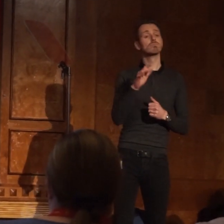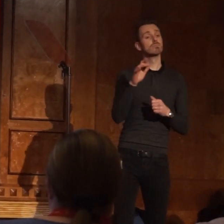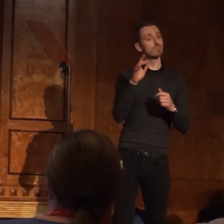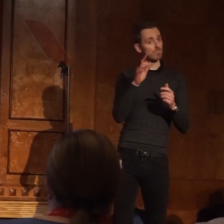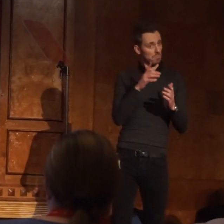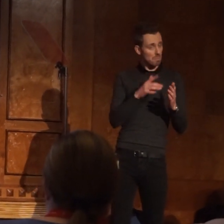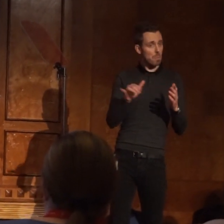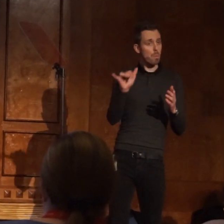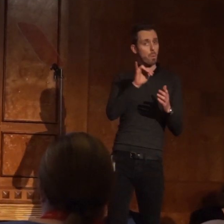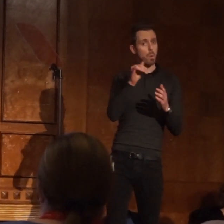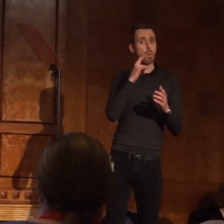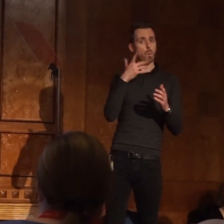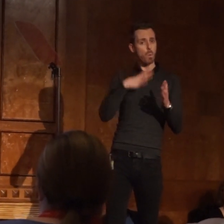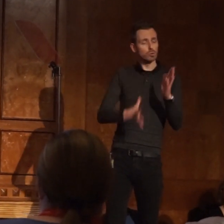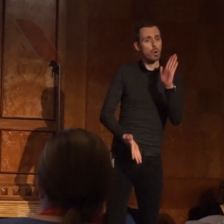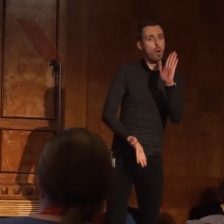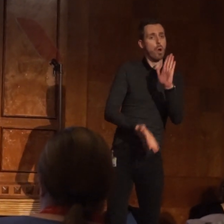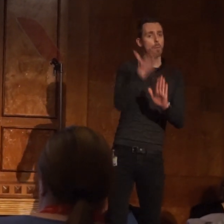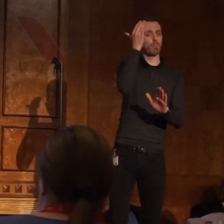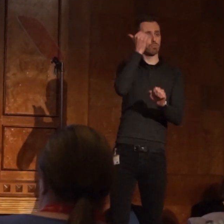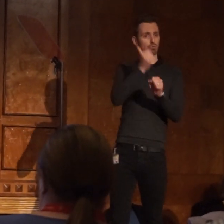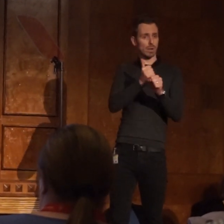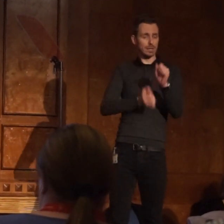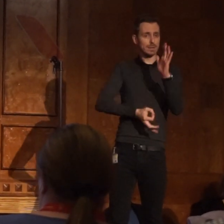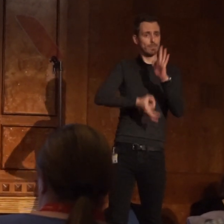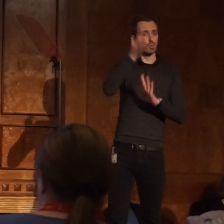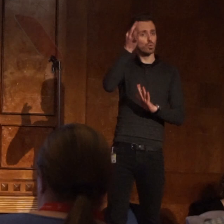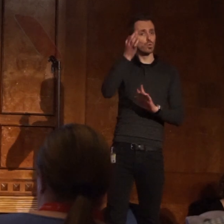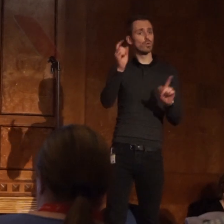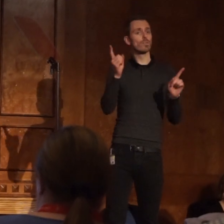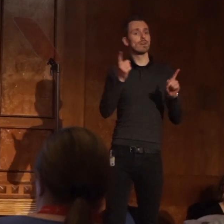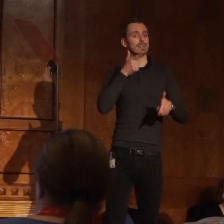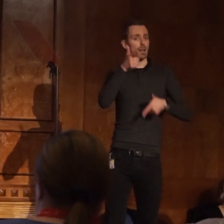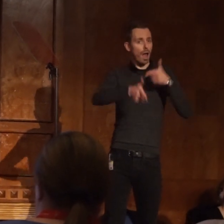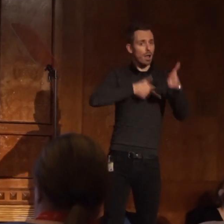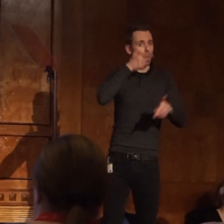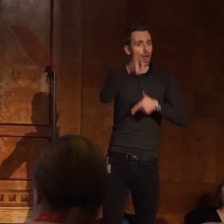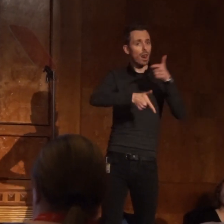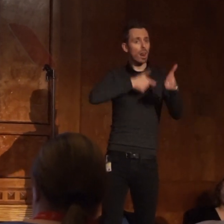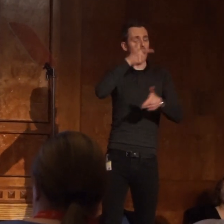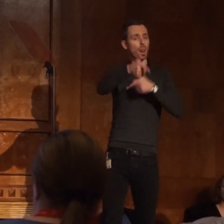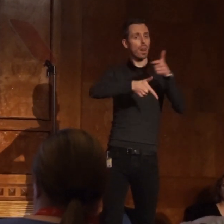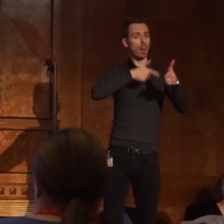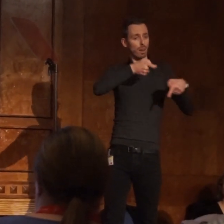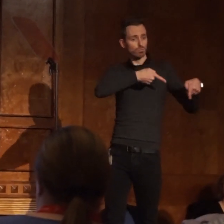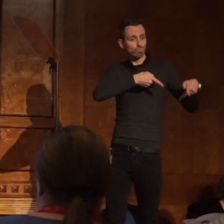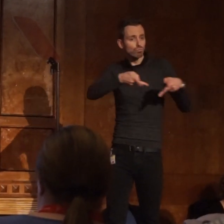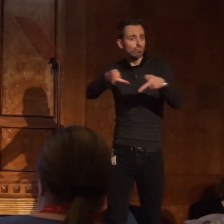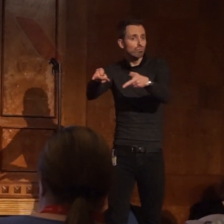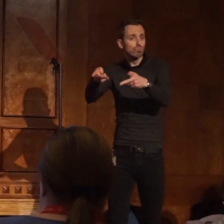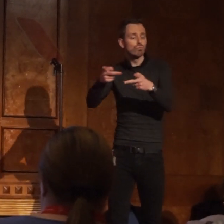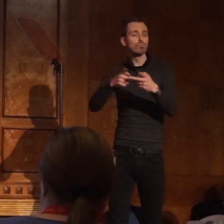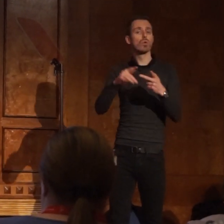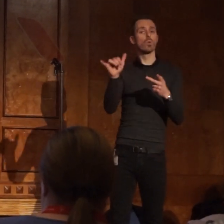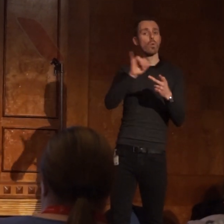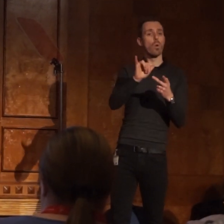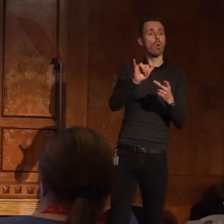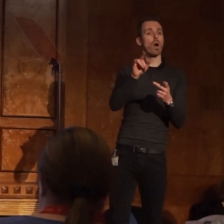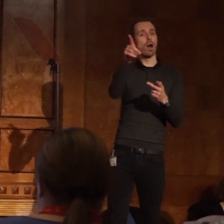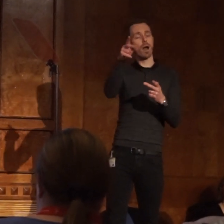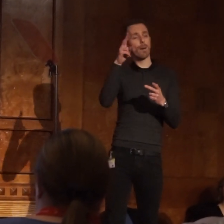upgraded cycling infrastructure, as well as encouraging locally owned and accountable bus